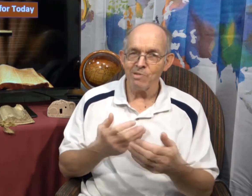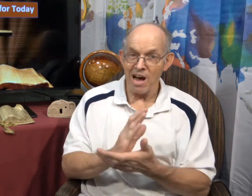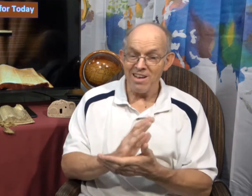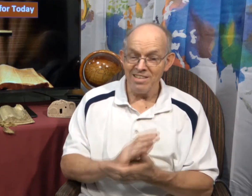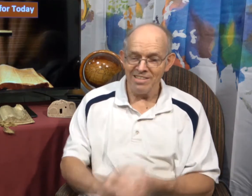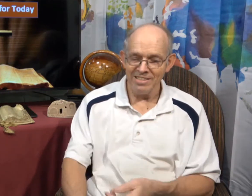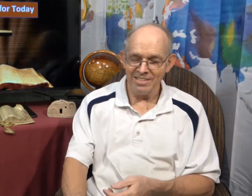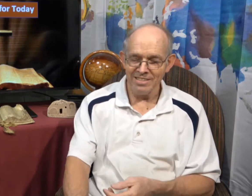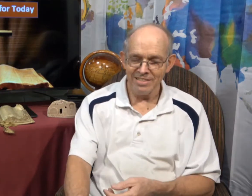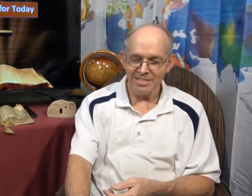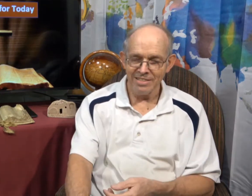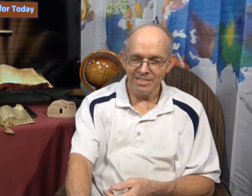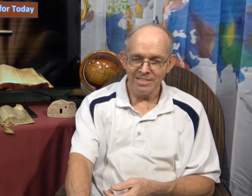Right?